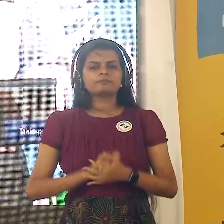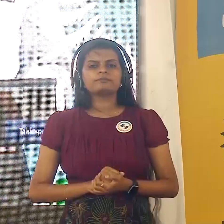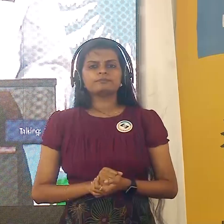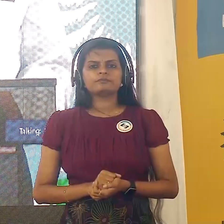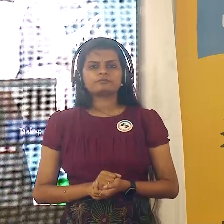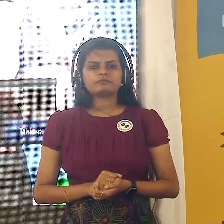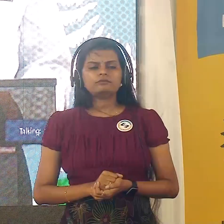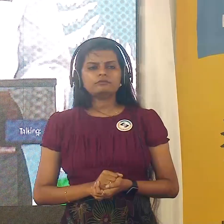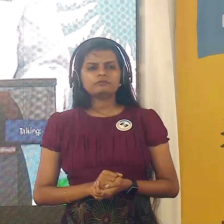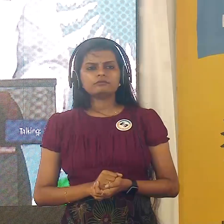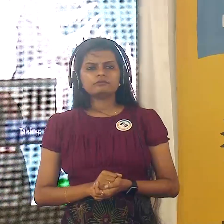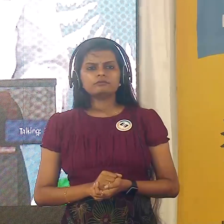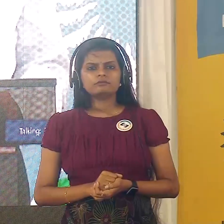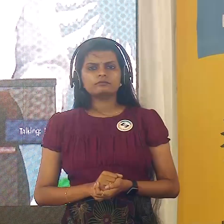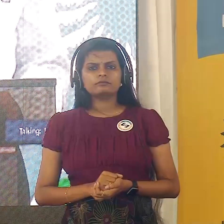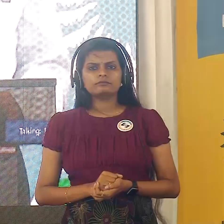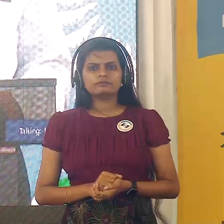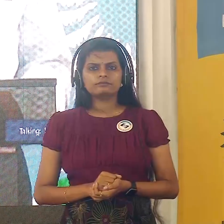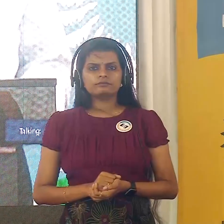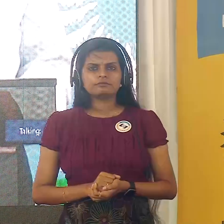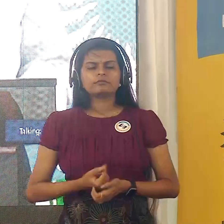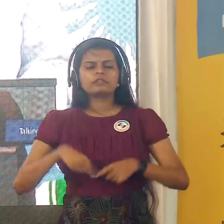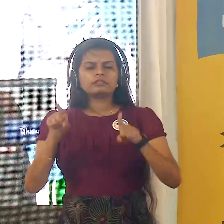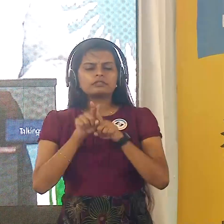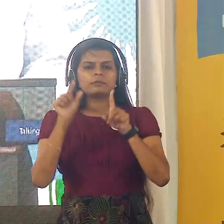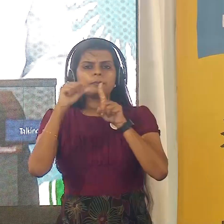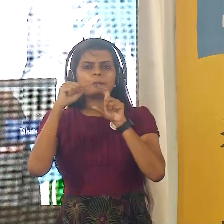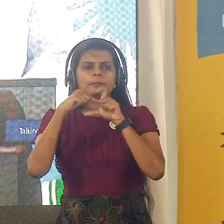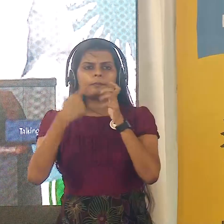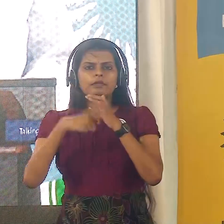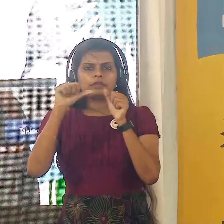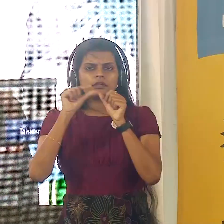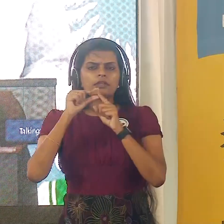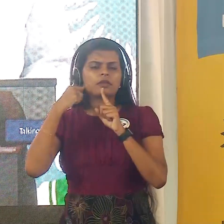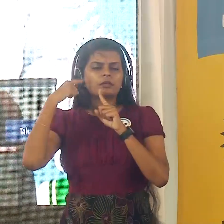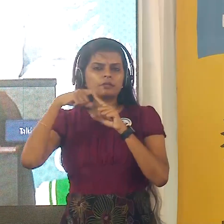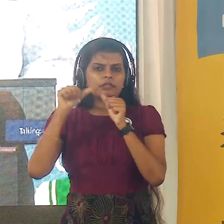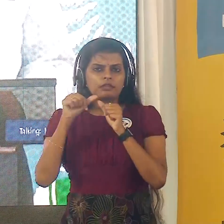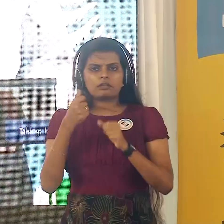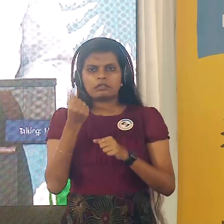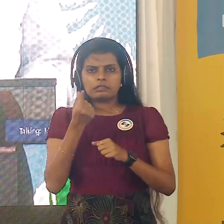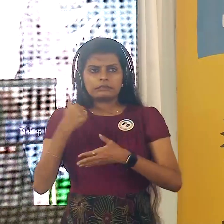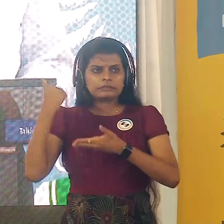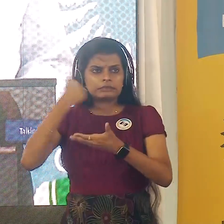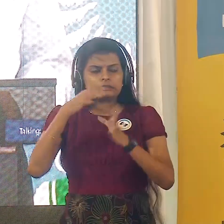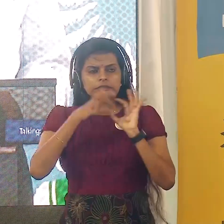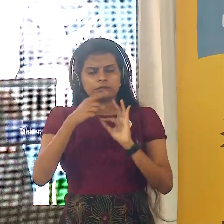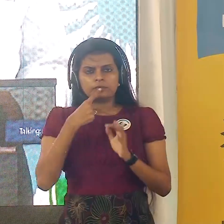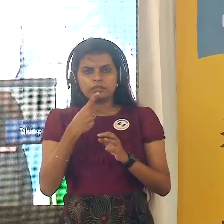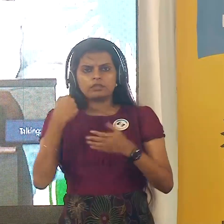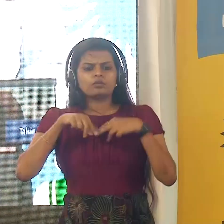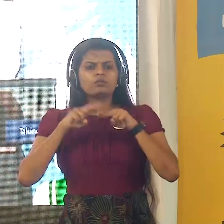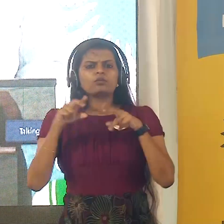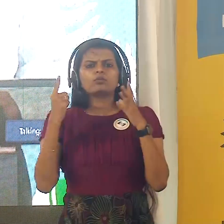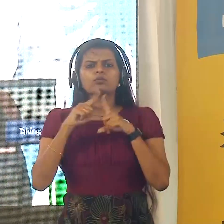that, an increase in per capita income between 2 points in time need not necessarily